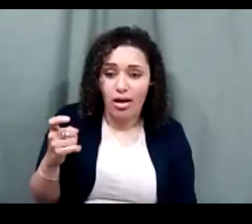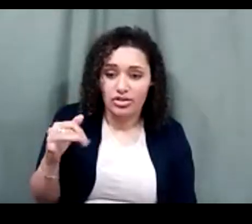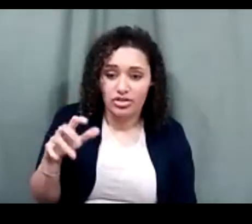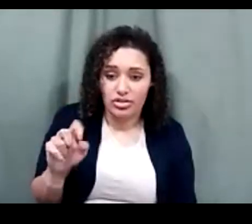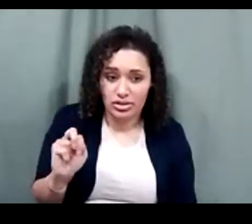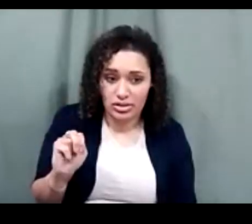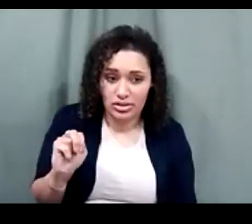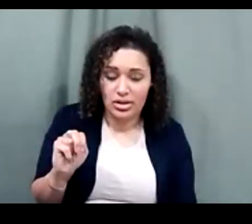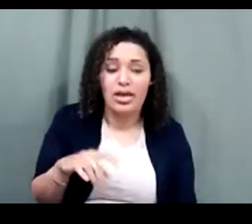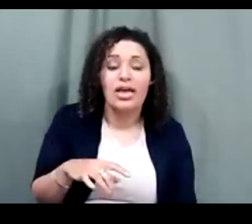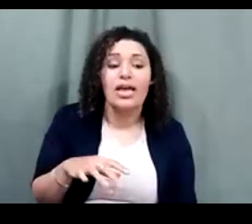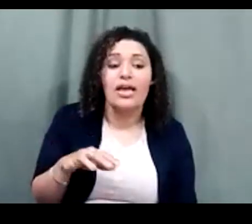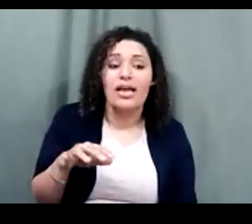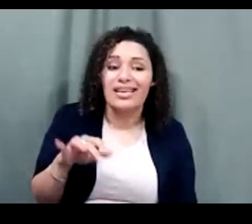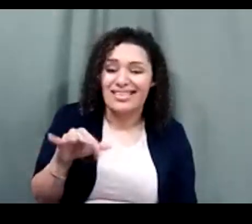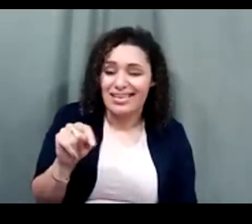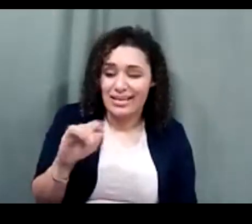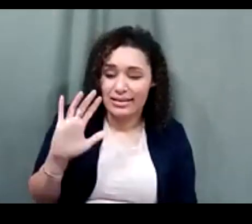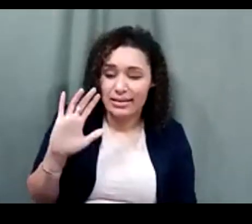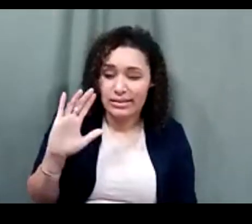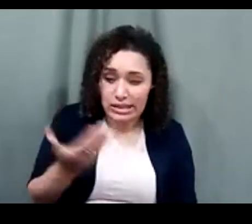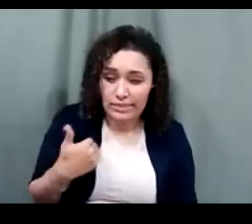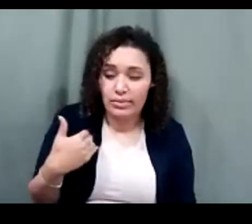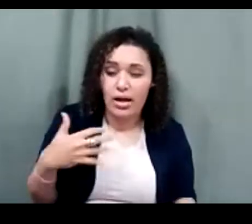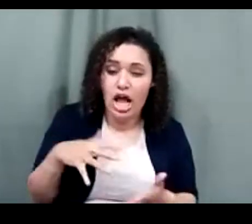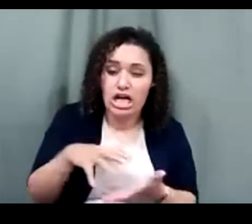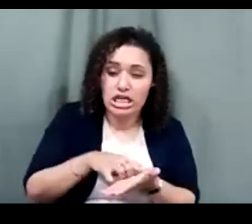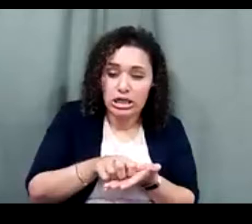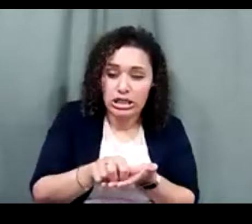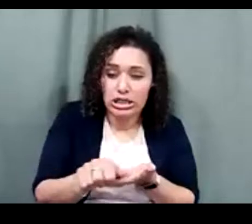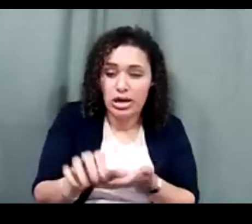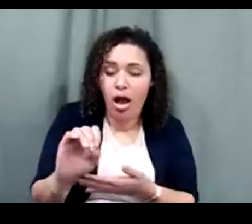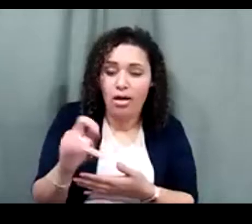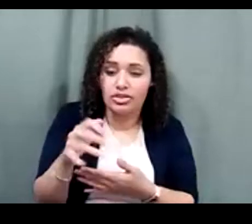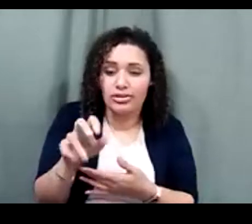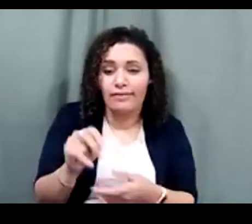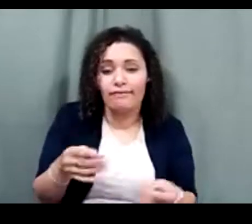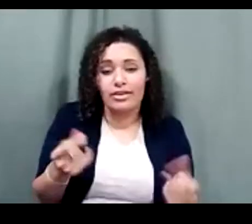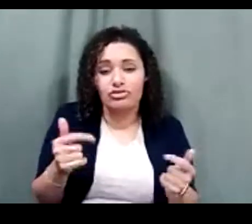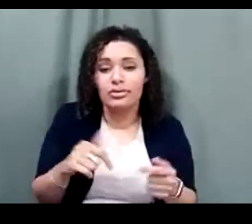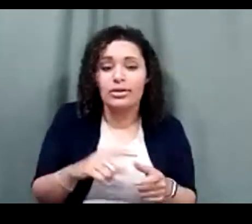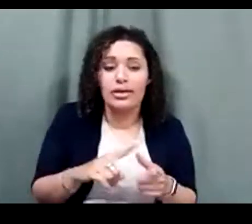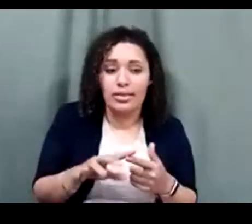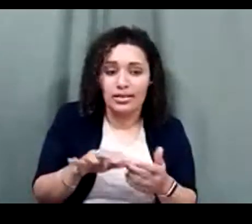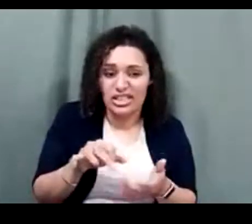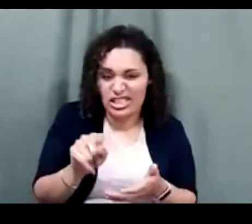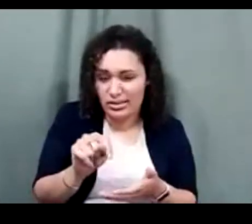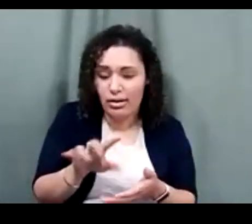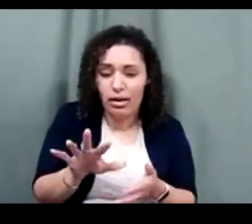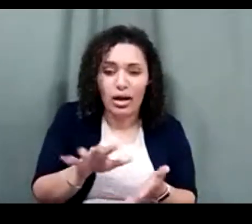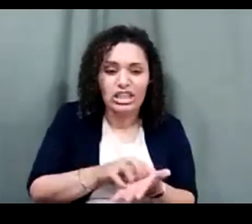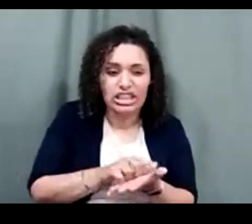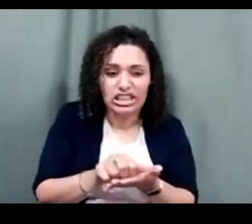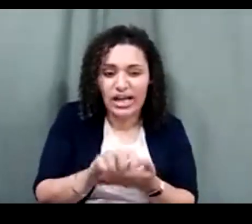go through the fermentation much faster. So they're consuming much more oxygen because they're in a warm environment. The whole kind of chemical reaction is going